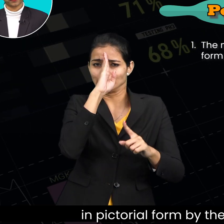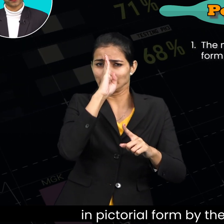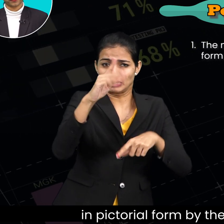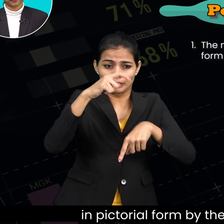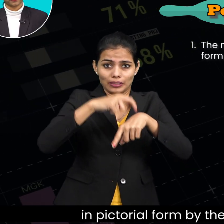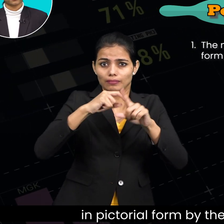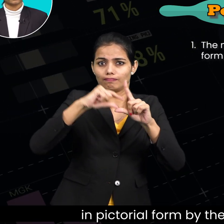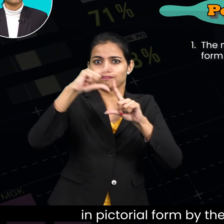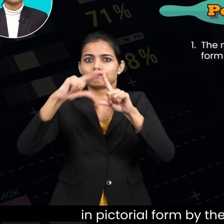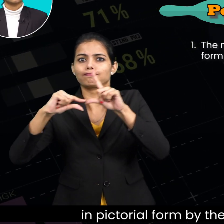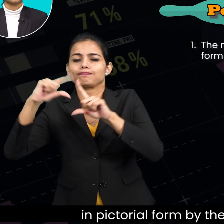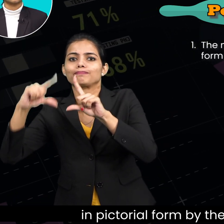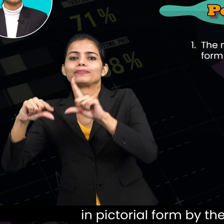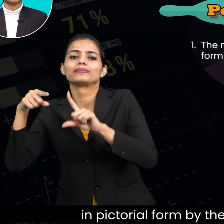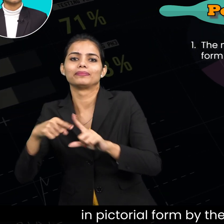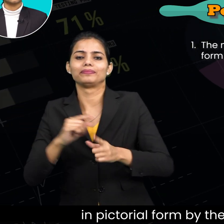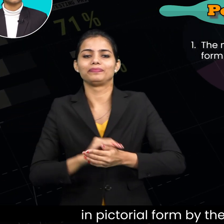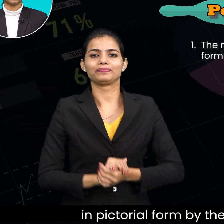graphs.